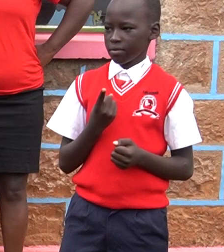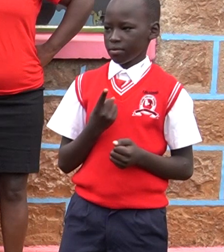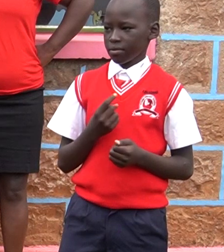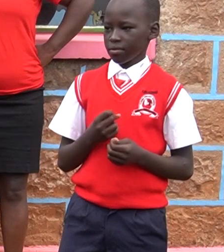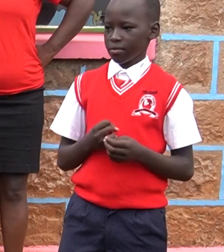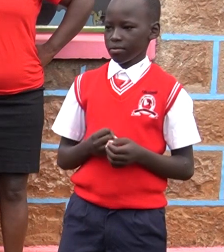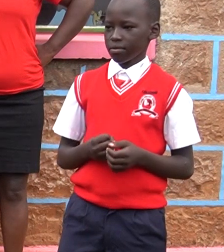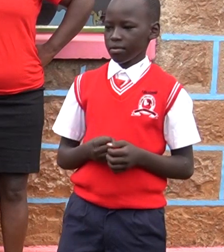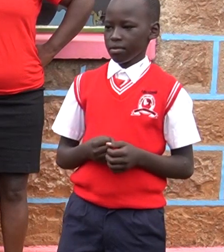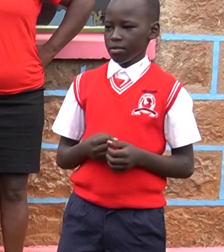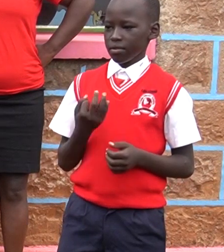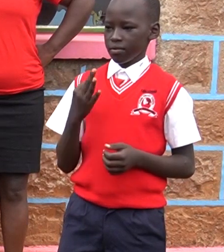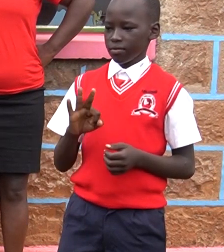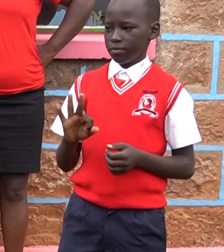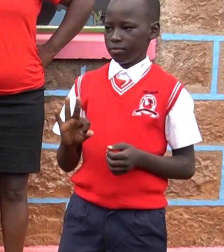It says,